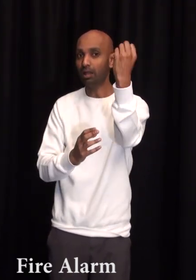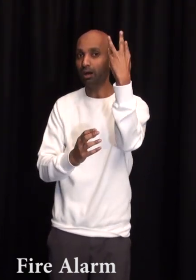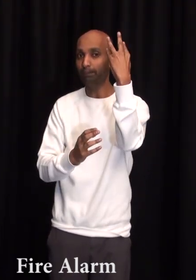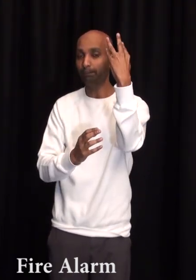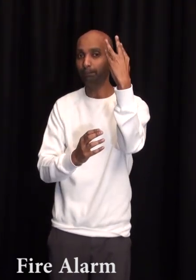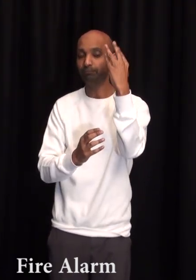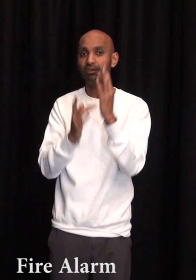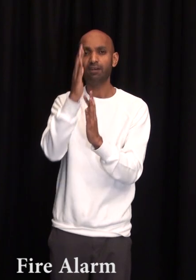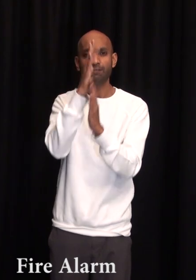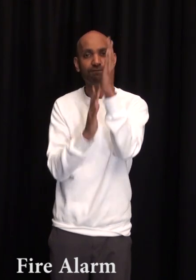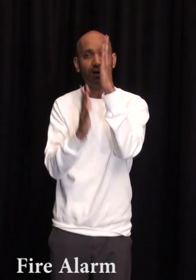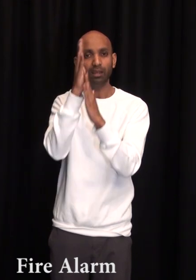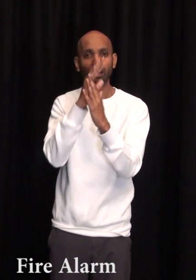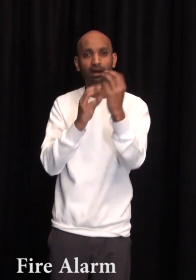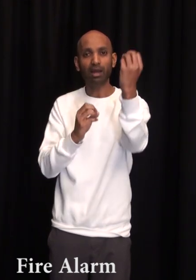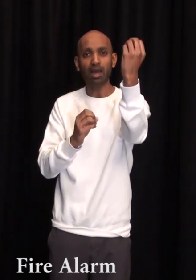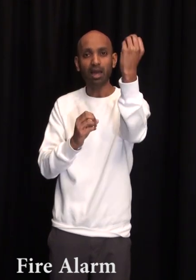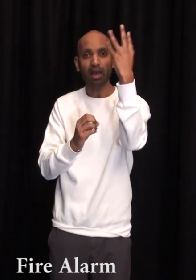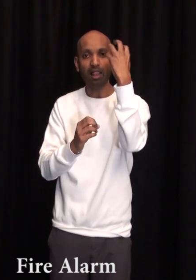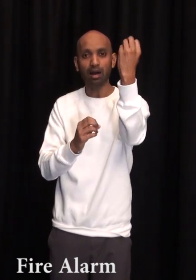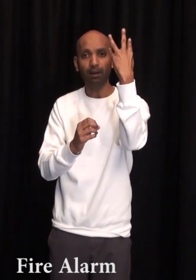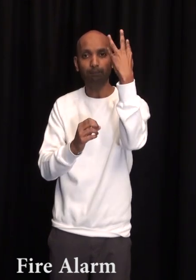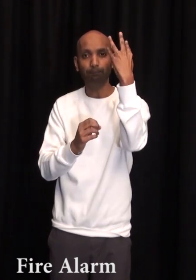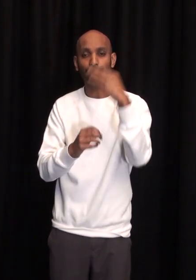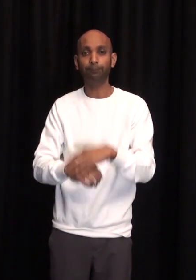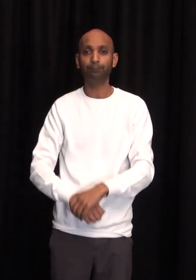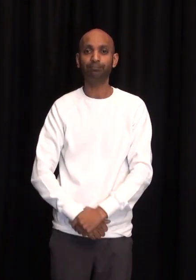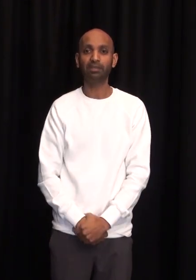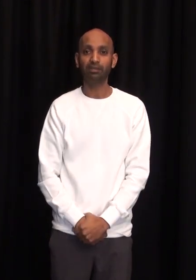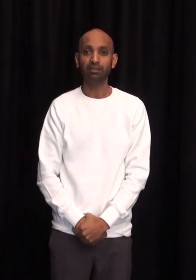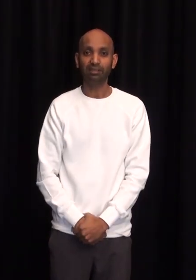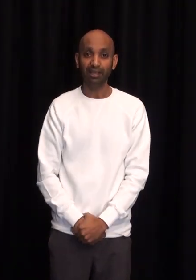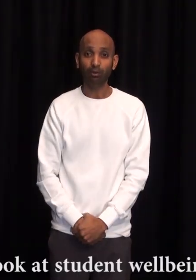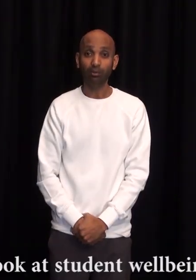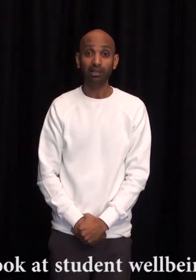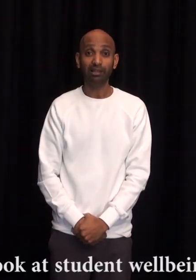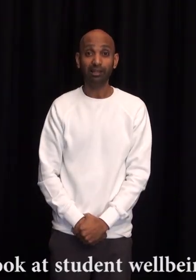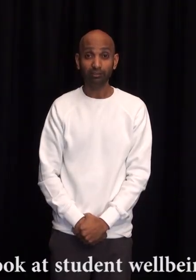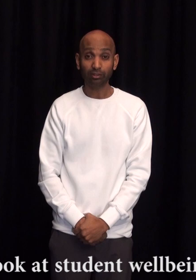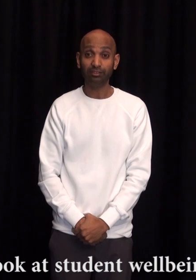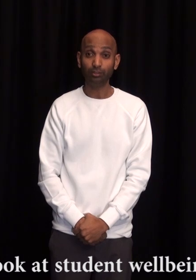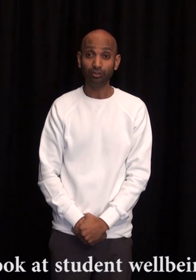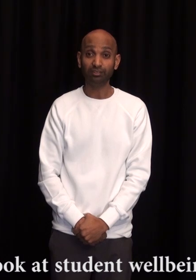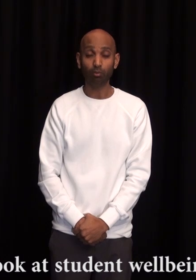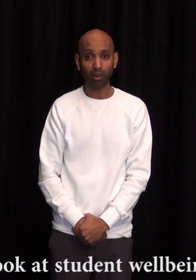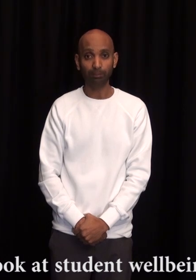alarm. Fire alarm. Now, let's look at a student's